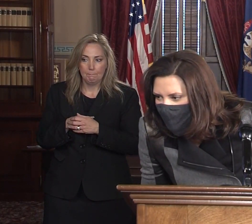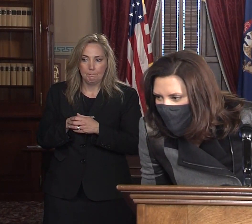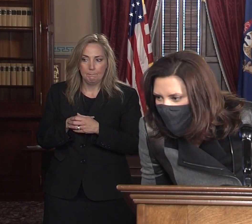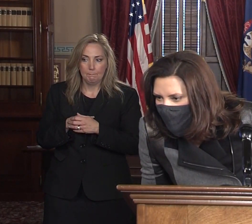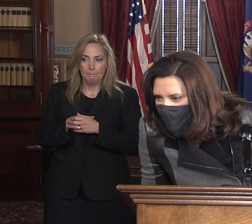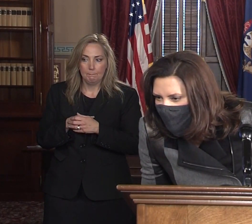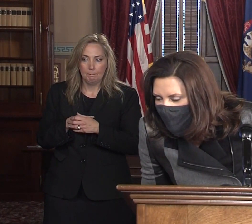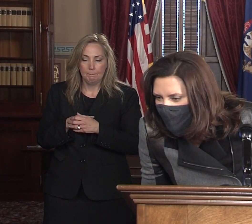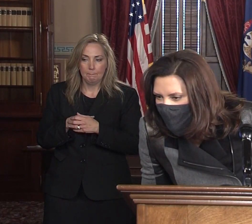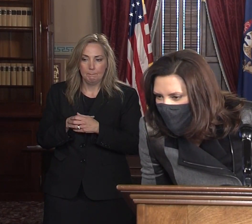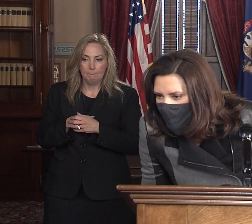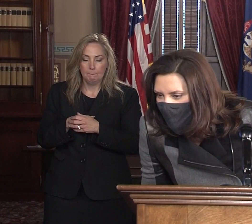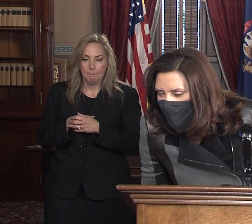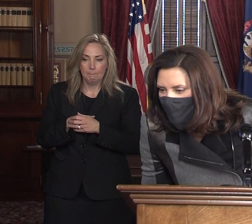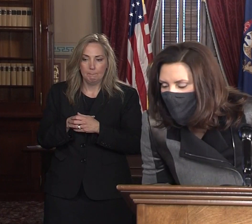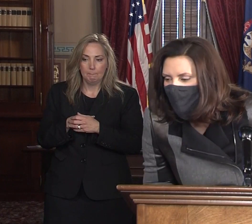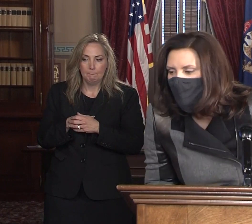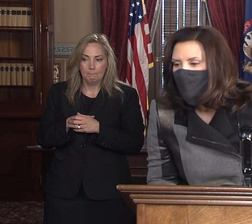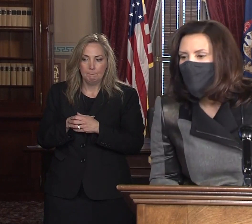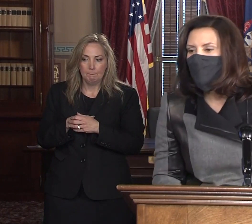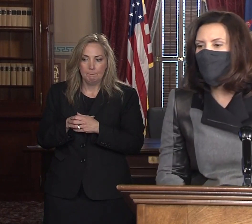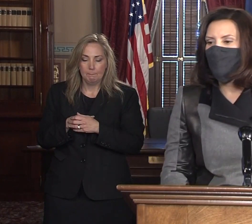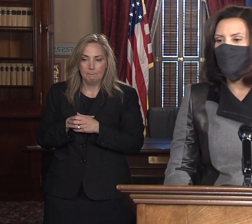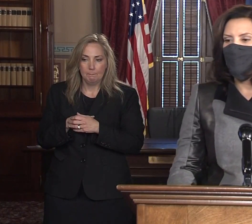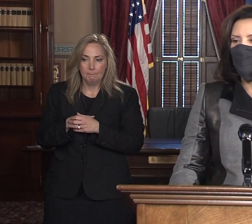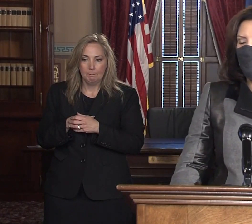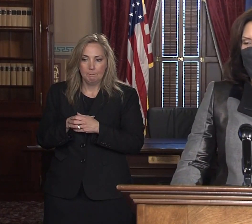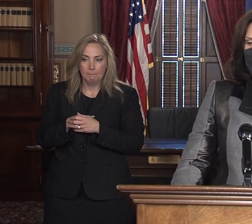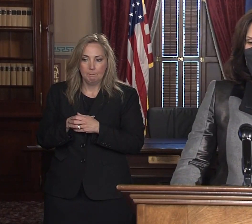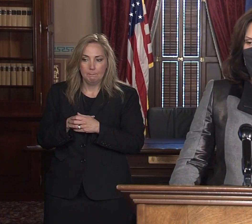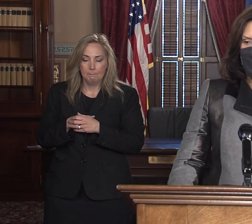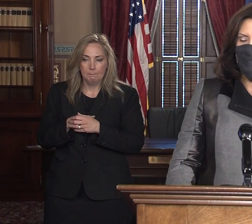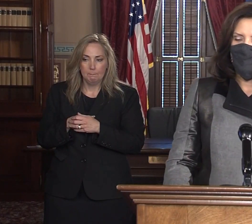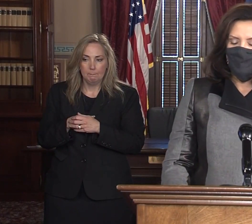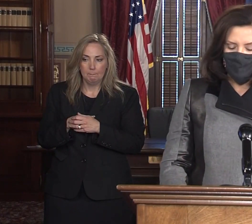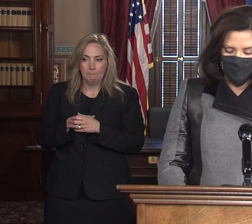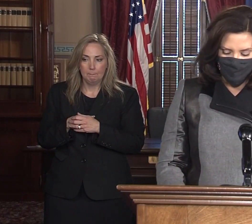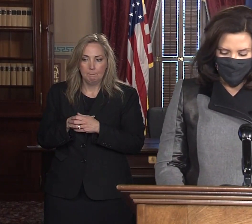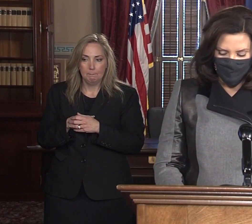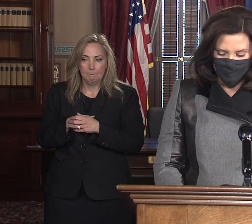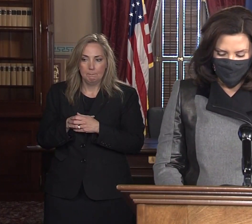An open letter went out earlier today that's been signed by